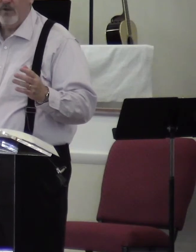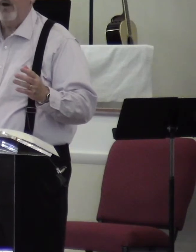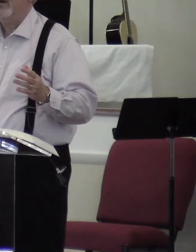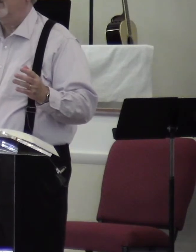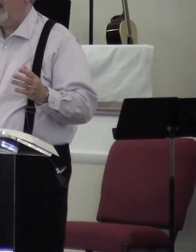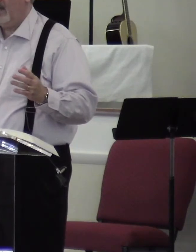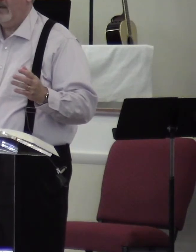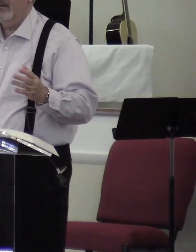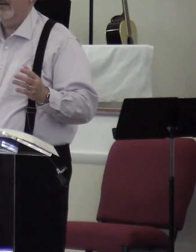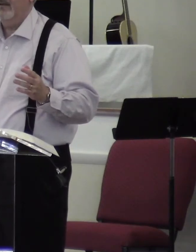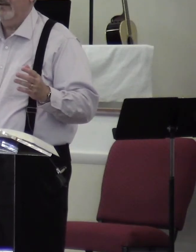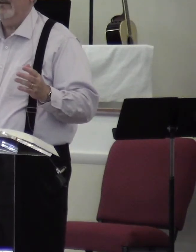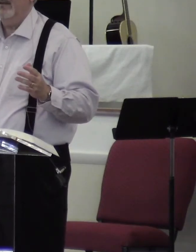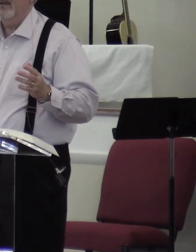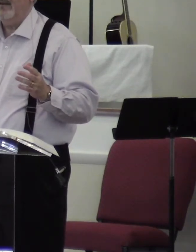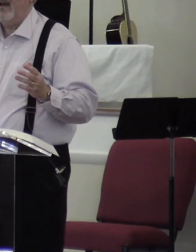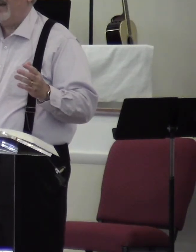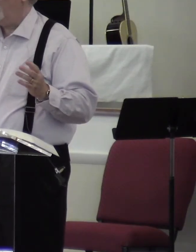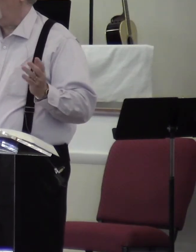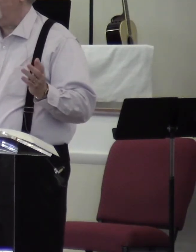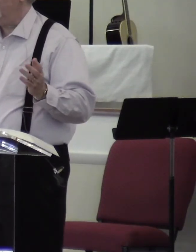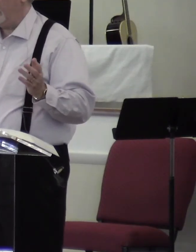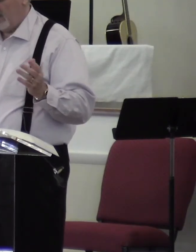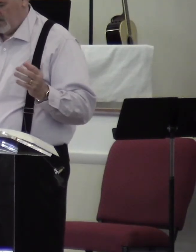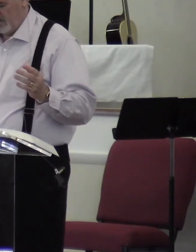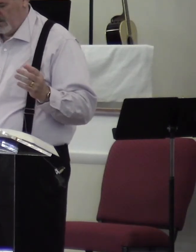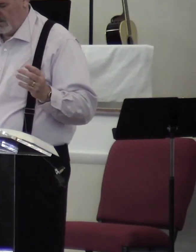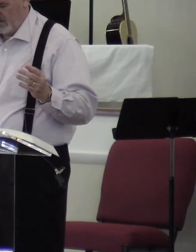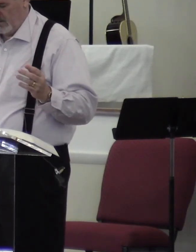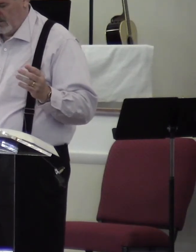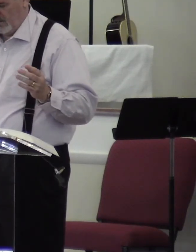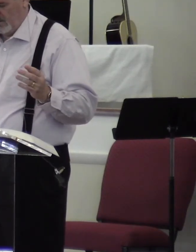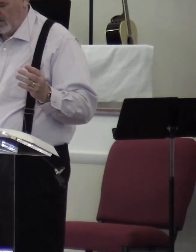idea what you're talking about. Now, I know what this one is.